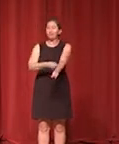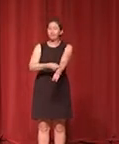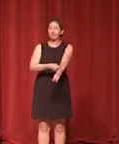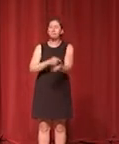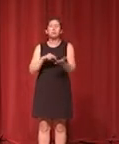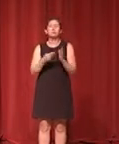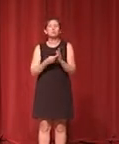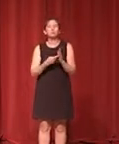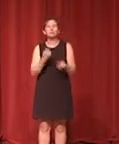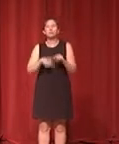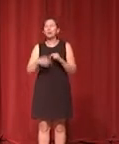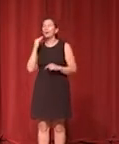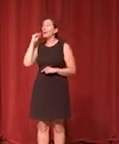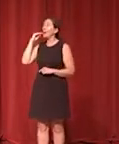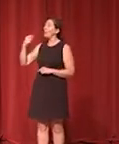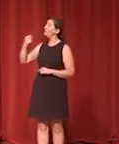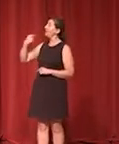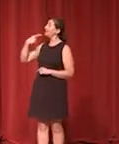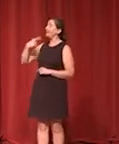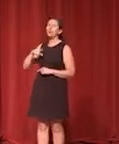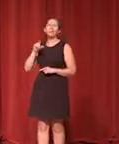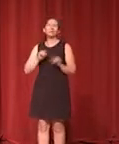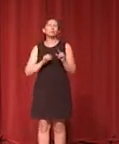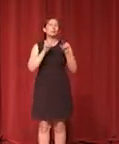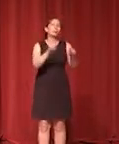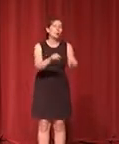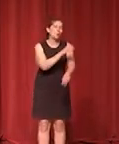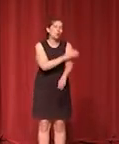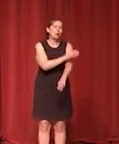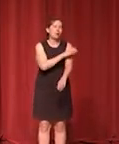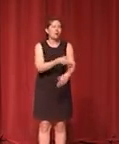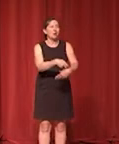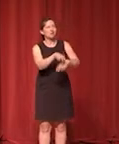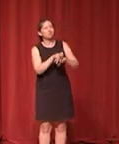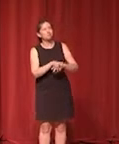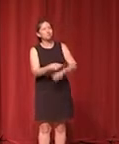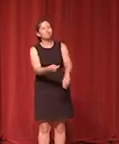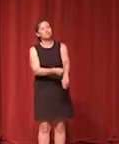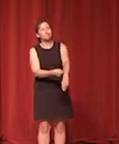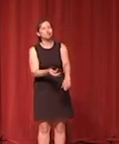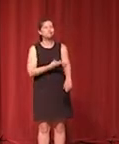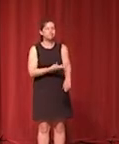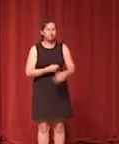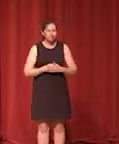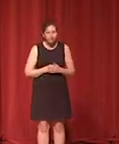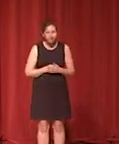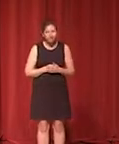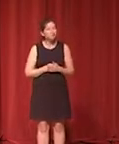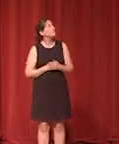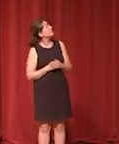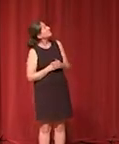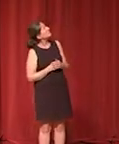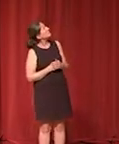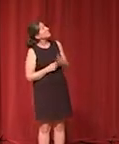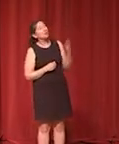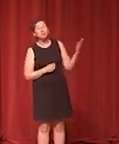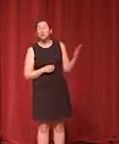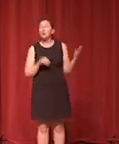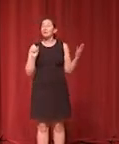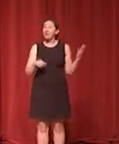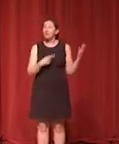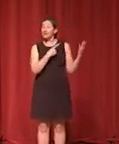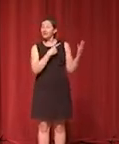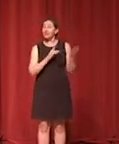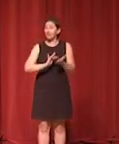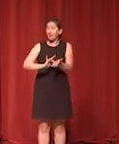and get infused. So it lowers amyloid, and next slide. And similarly, it delays decline